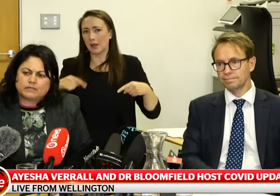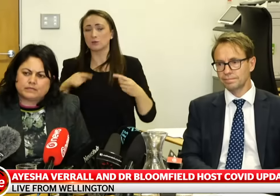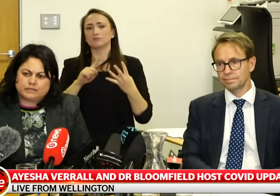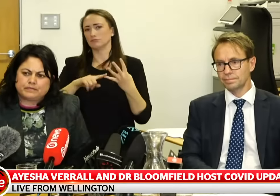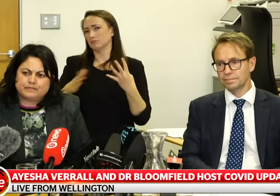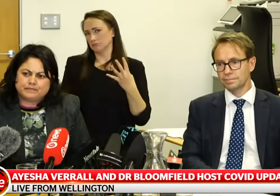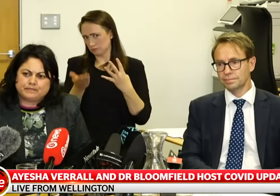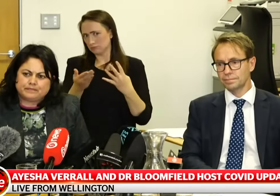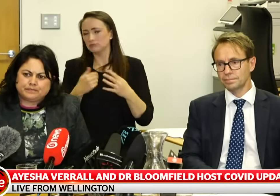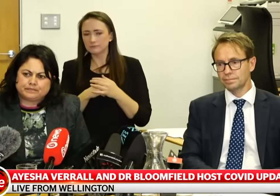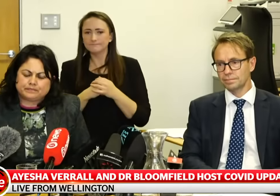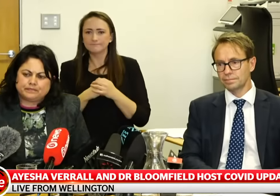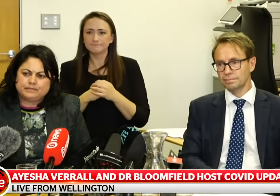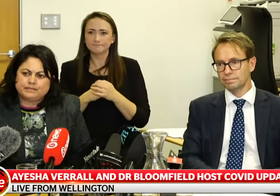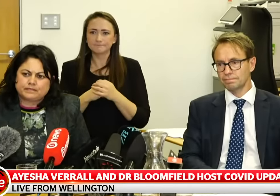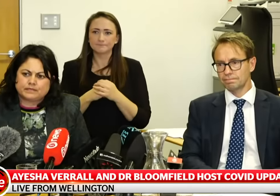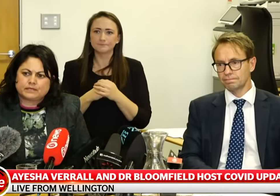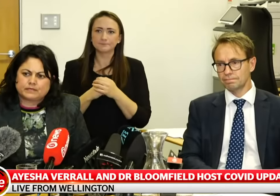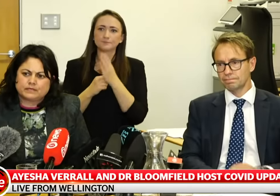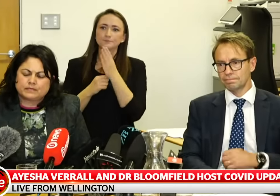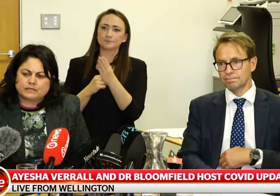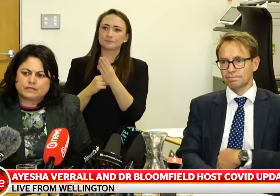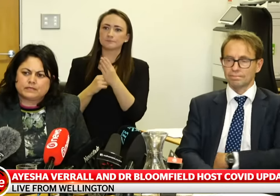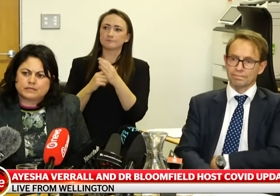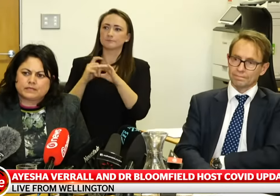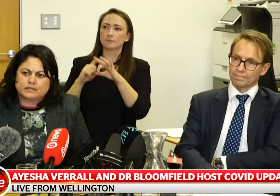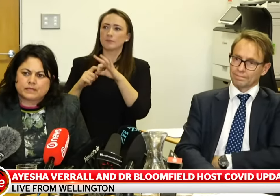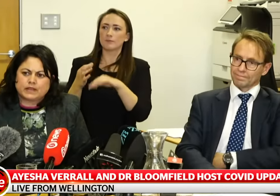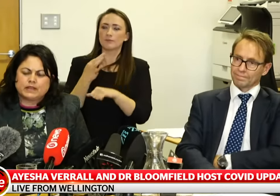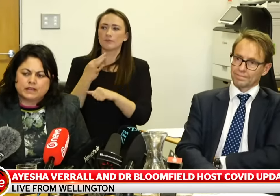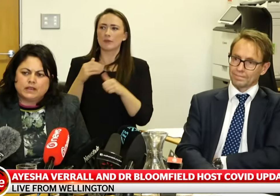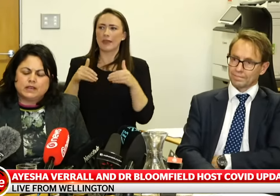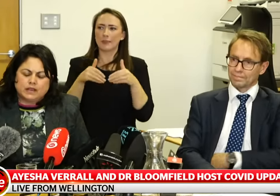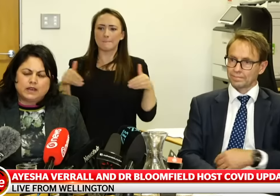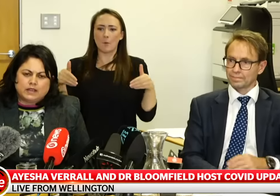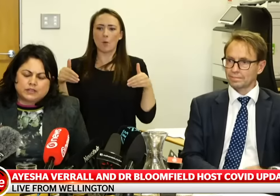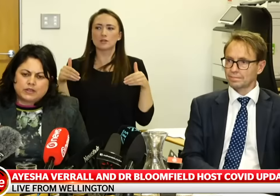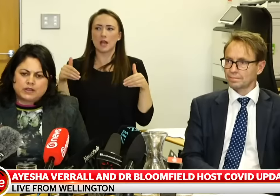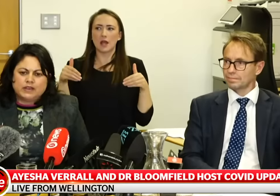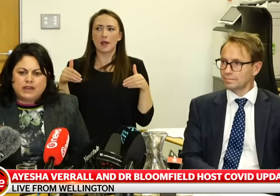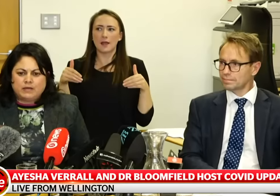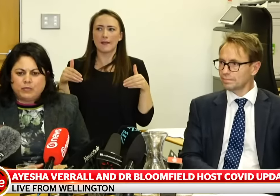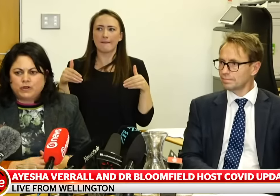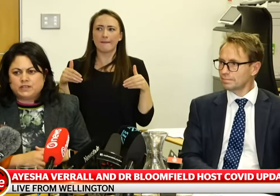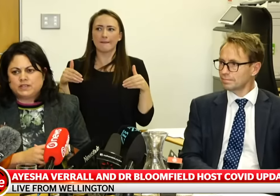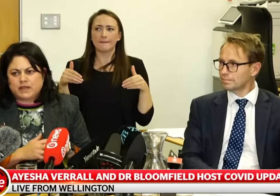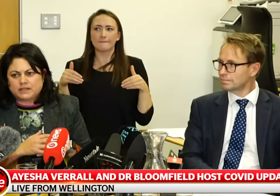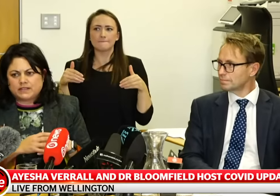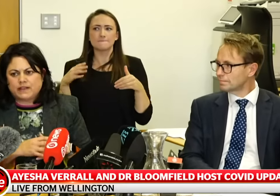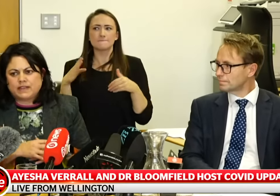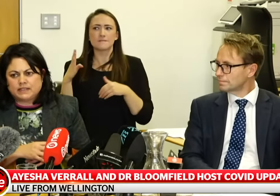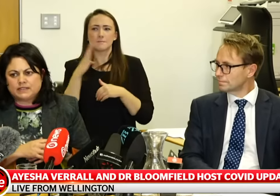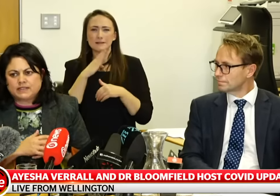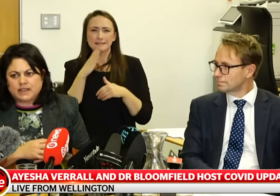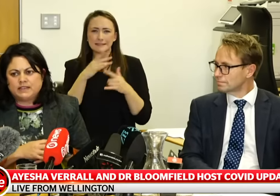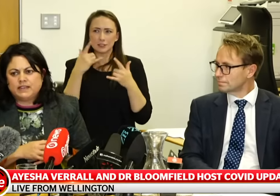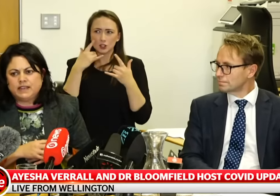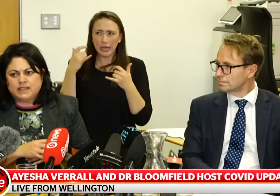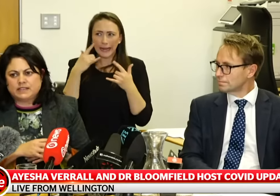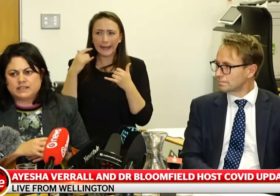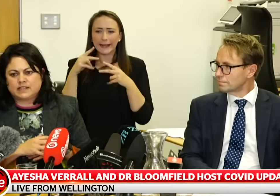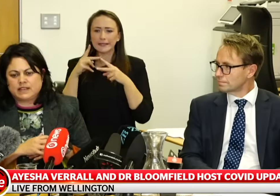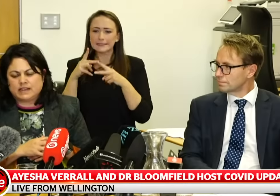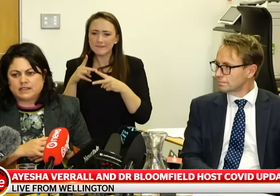concern you at all, and does it put us at risk of the new variants looking through? So the importance about surveillance